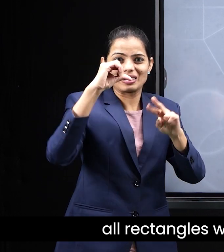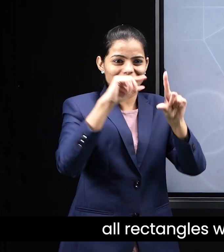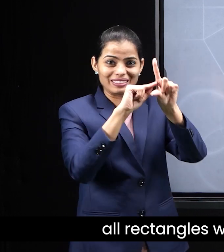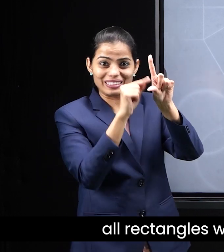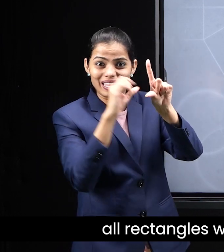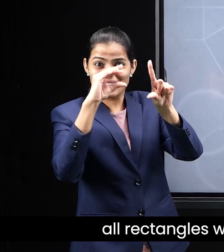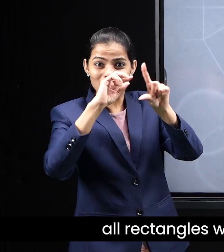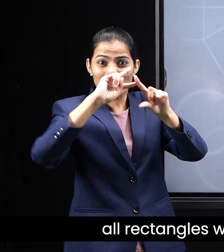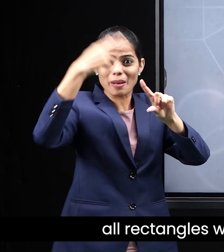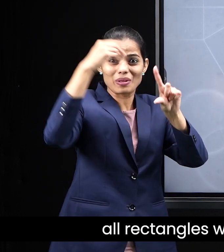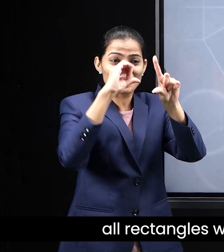greater than 90 degrees.